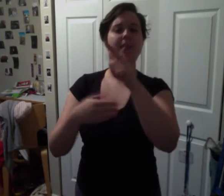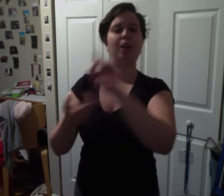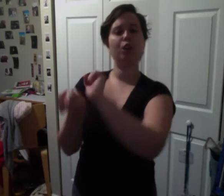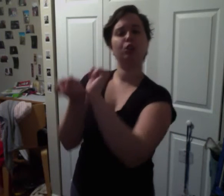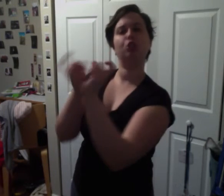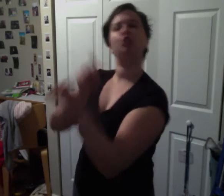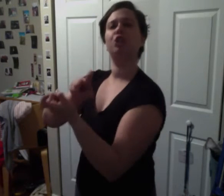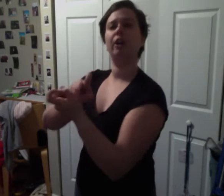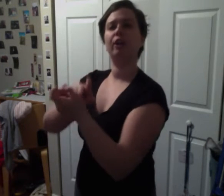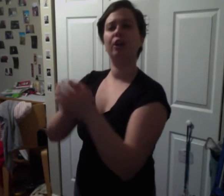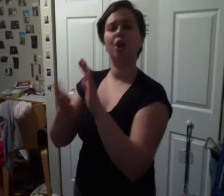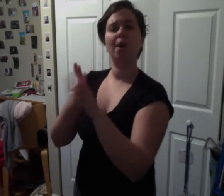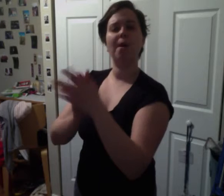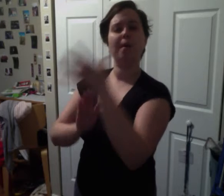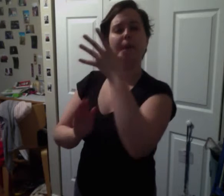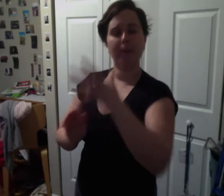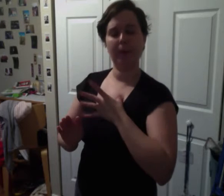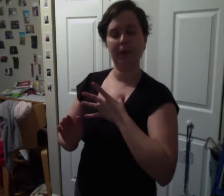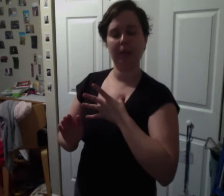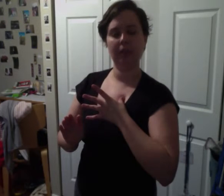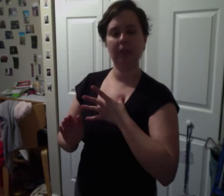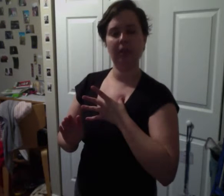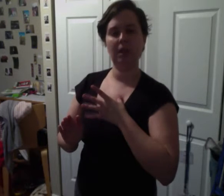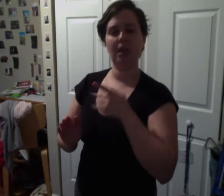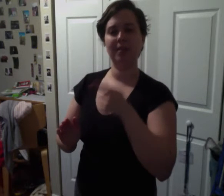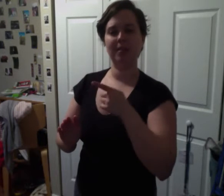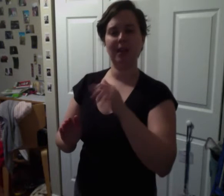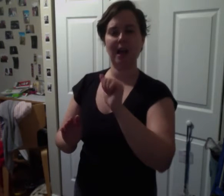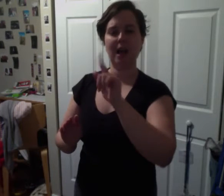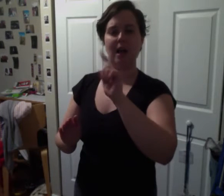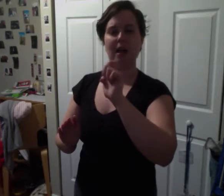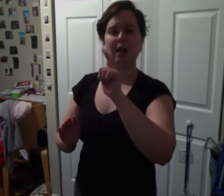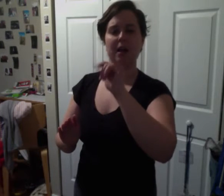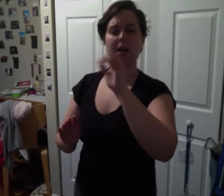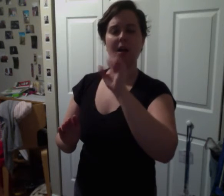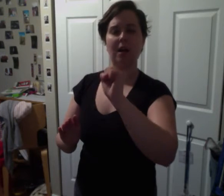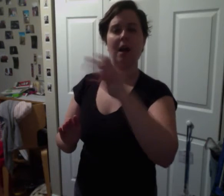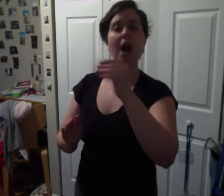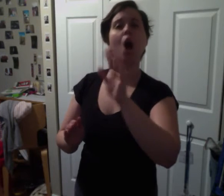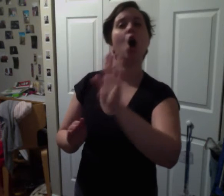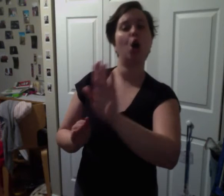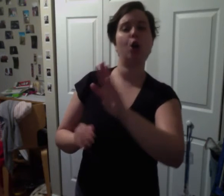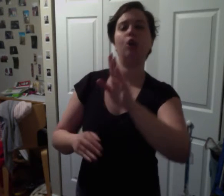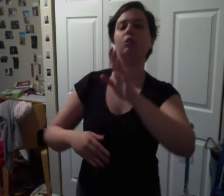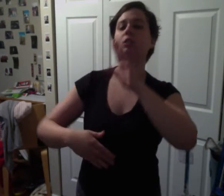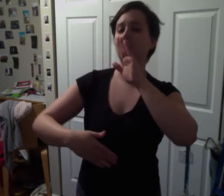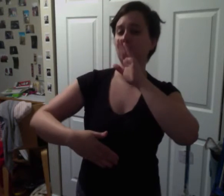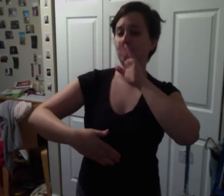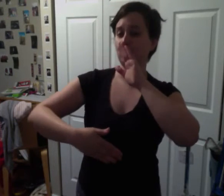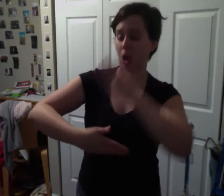of the most difficult things for me was I was always afraid that I wouldn't be allowed to be in my granddaughter's